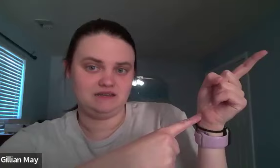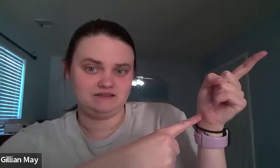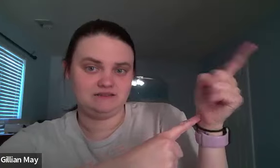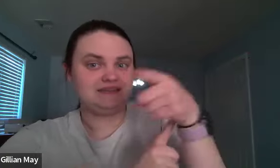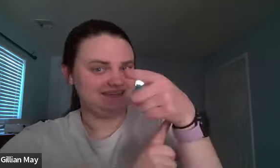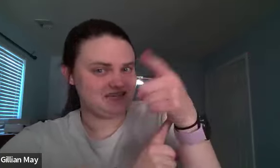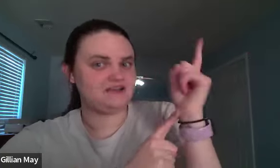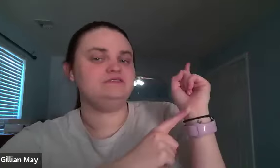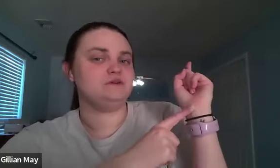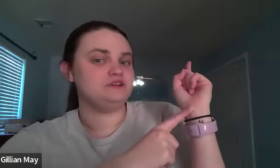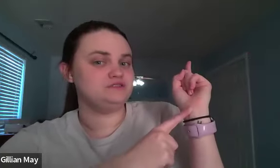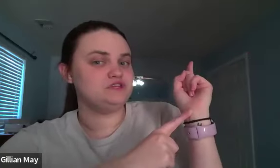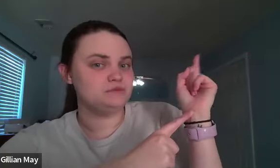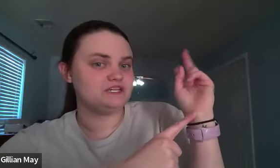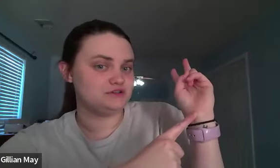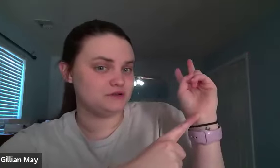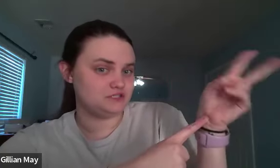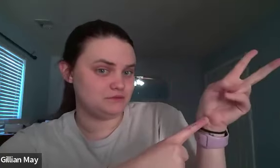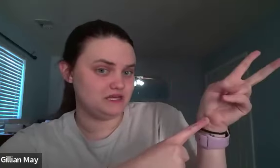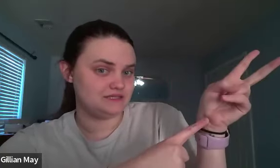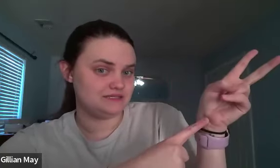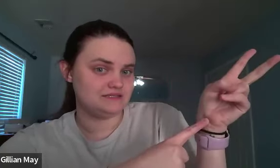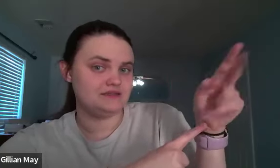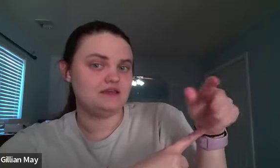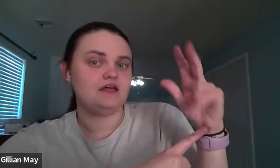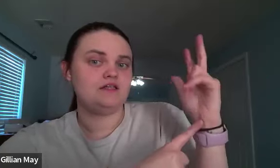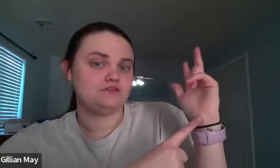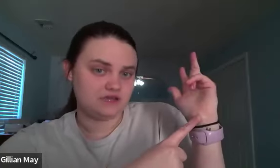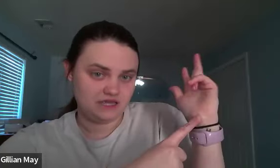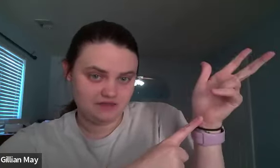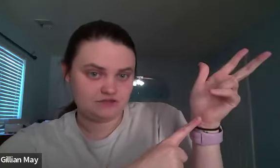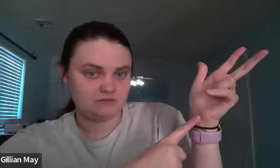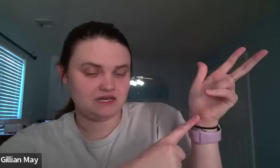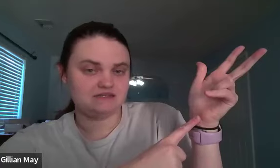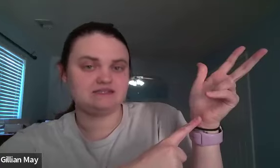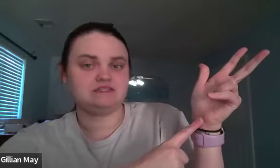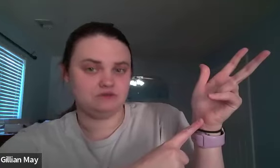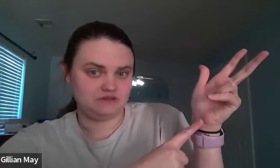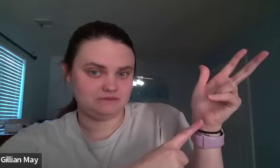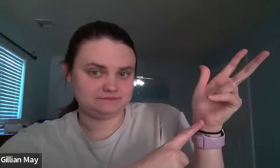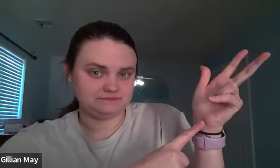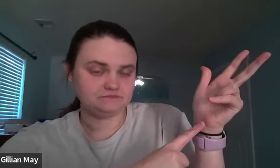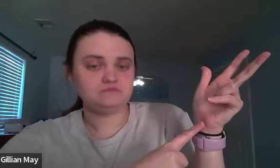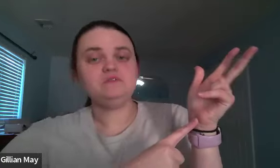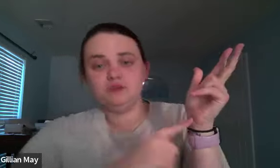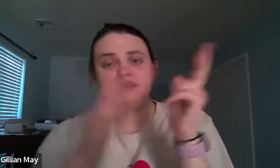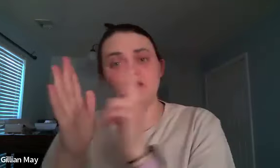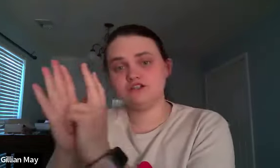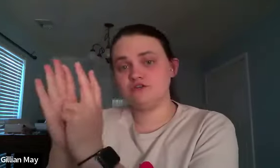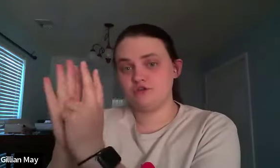minute. Exactly. If you're going to do 2 minutes, you go 2 minutes. 3 minutes, that sort of thing. You can also go